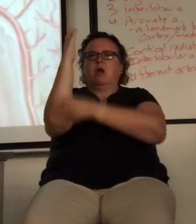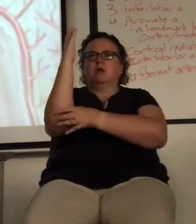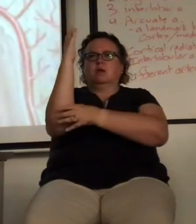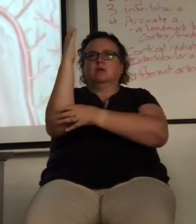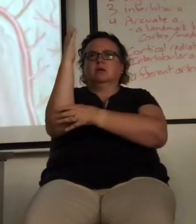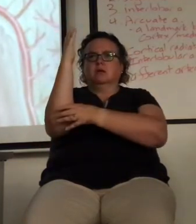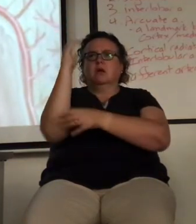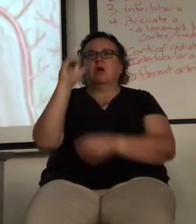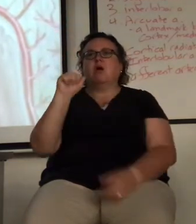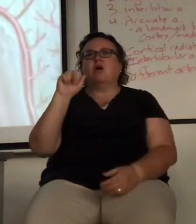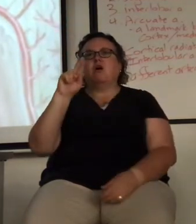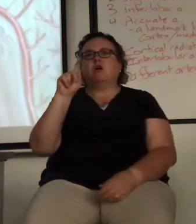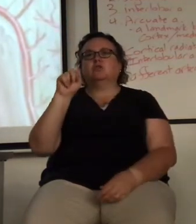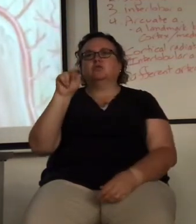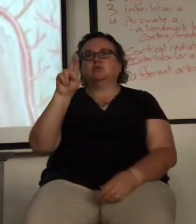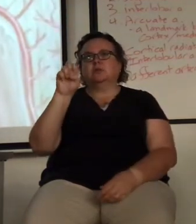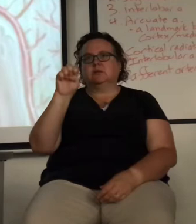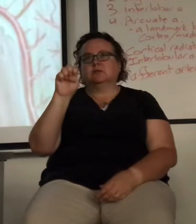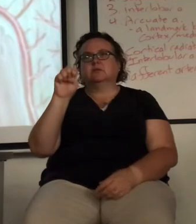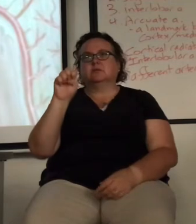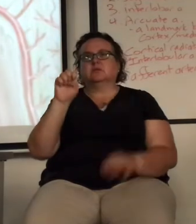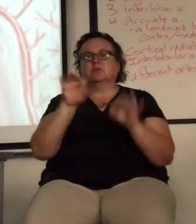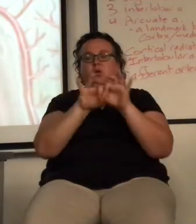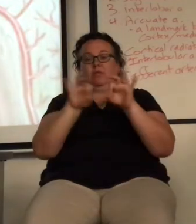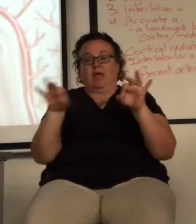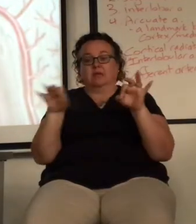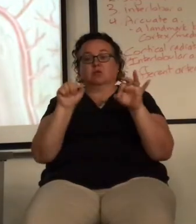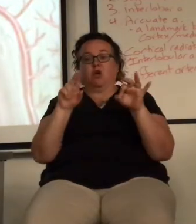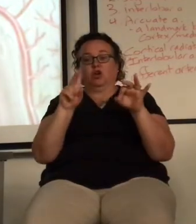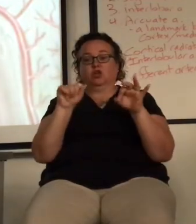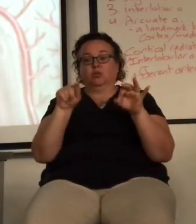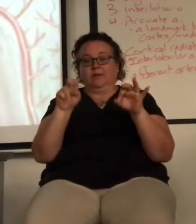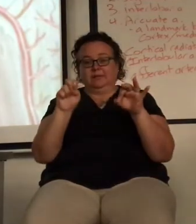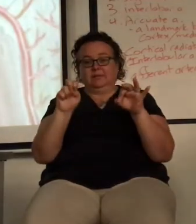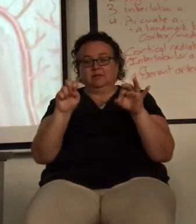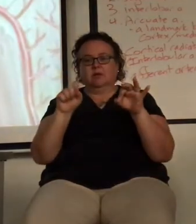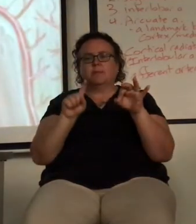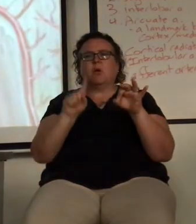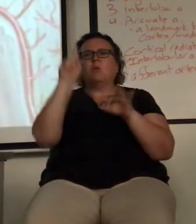arcuate. This is arcuate artery. So what's the branch coming off arcuate?